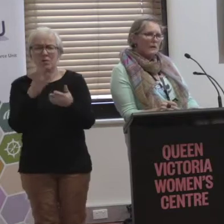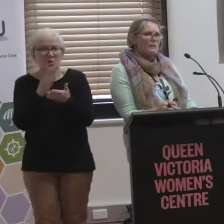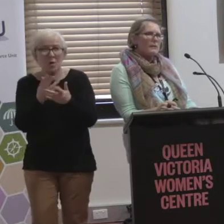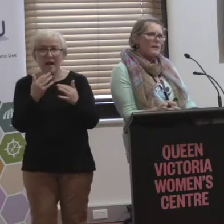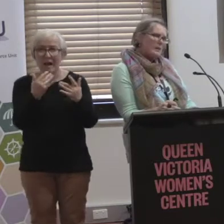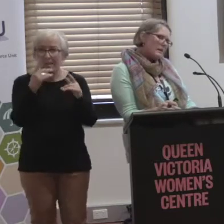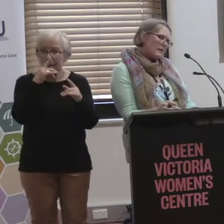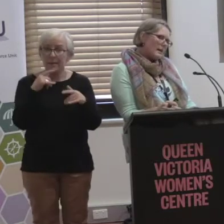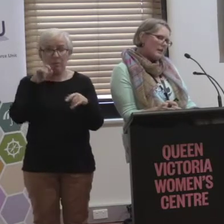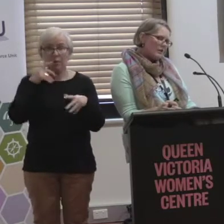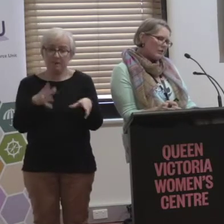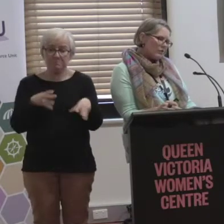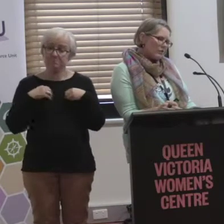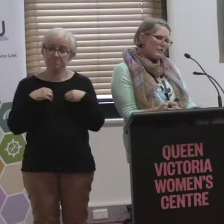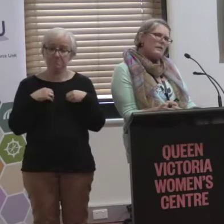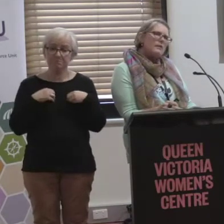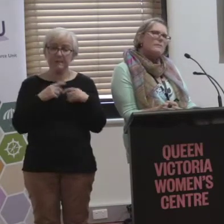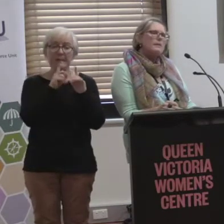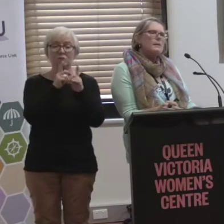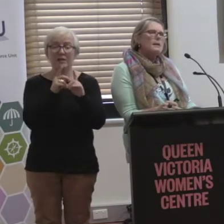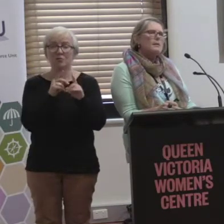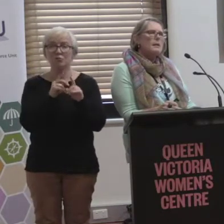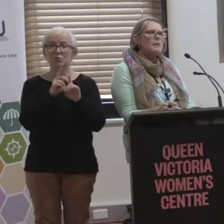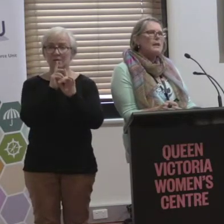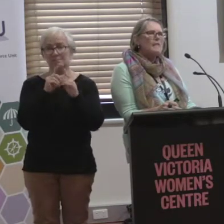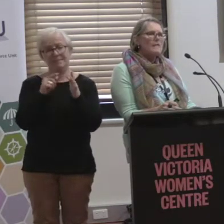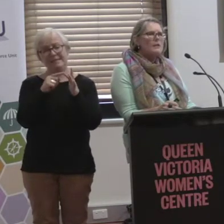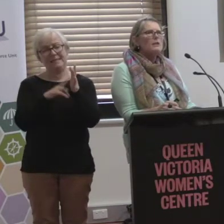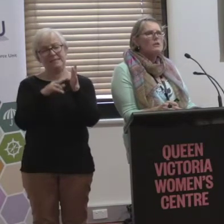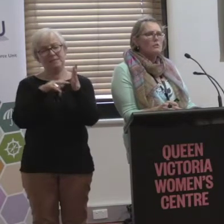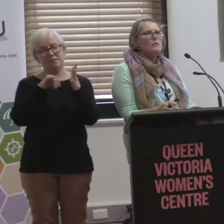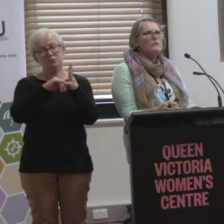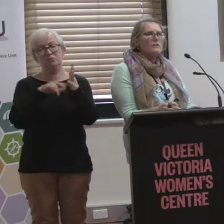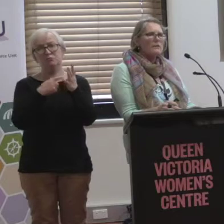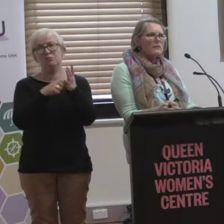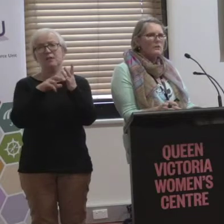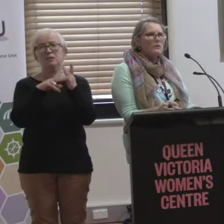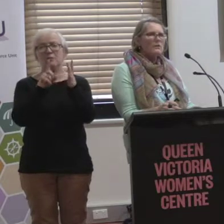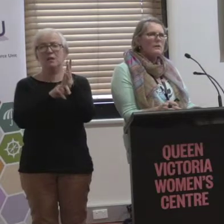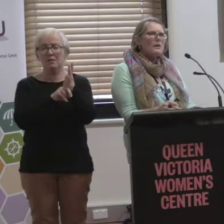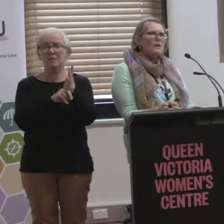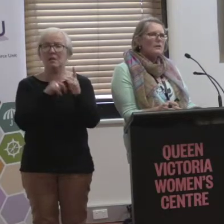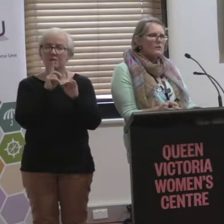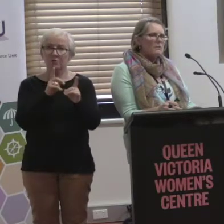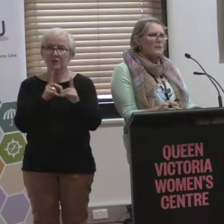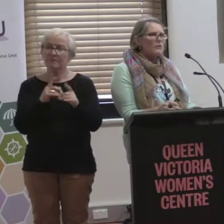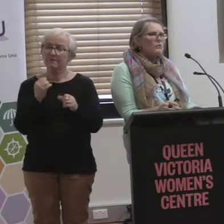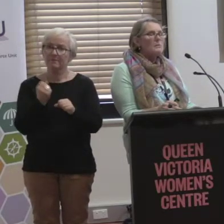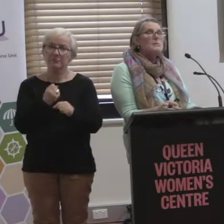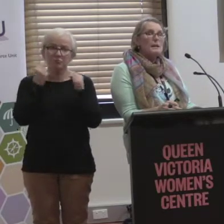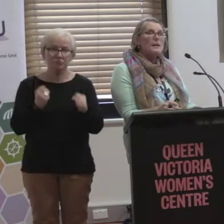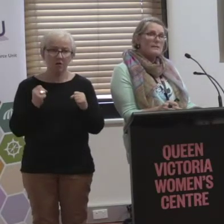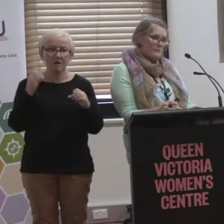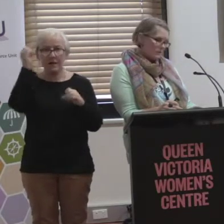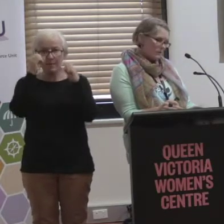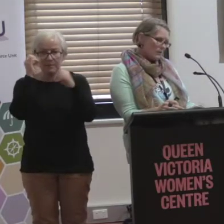people will uptake an instructional directive, but it's something that people that have very strong definitive views on certain medical